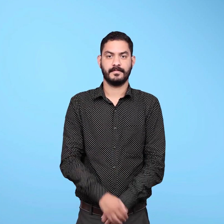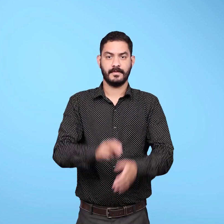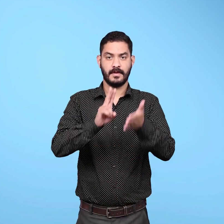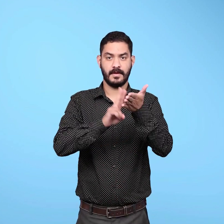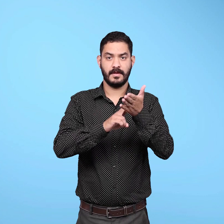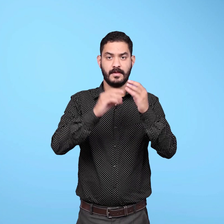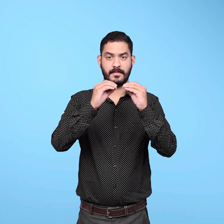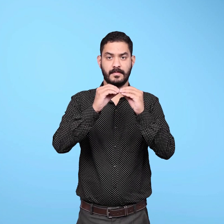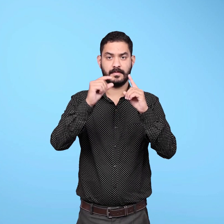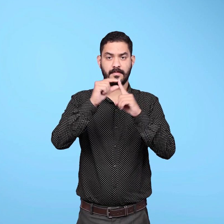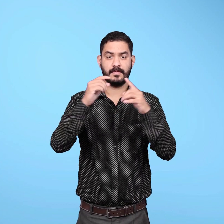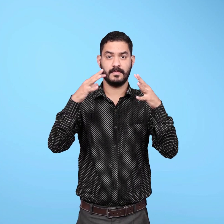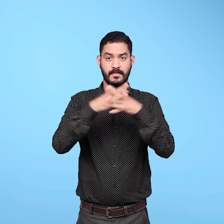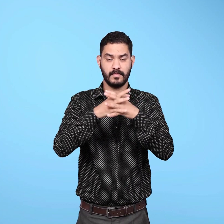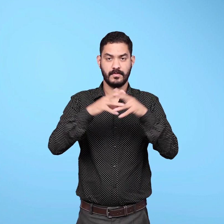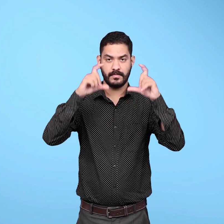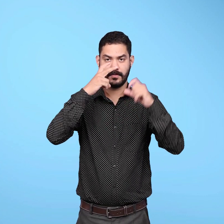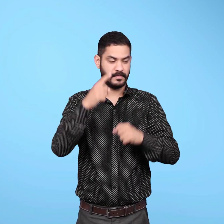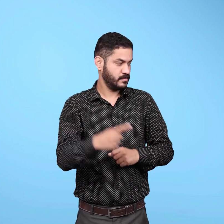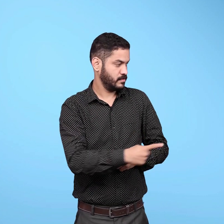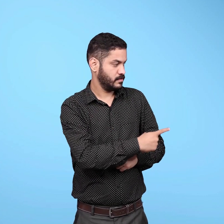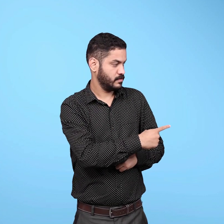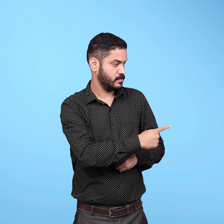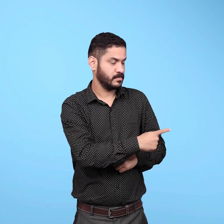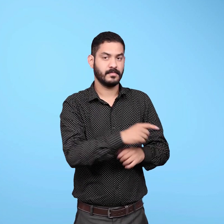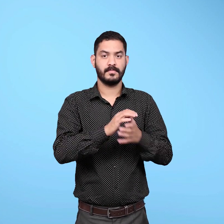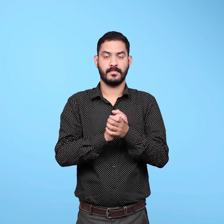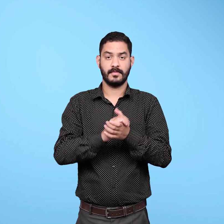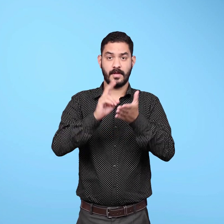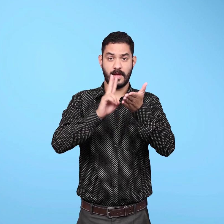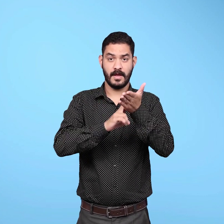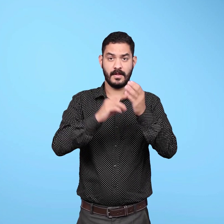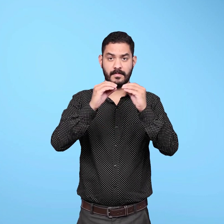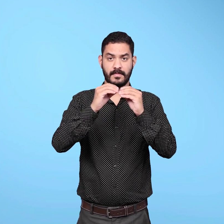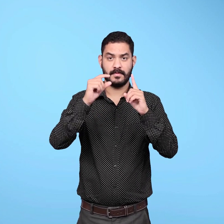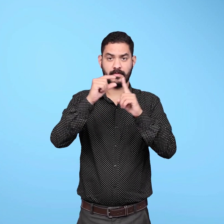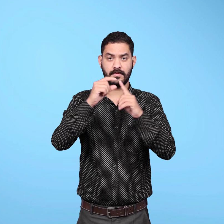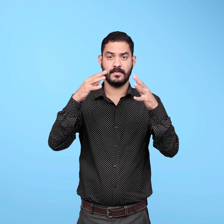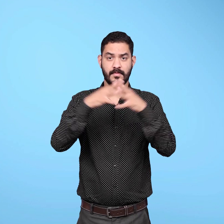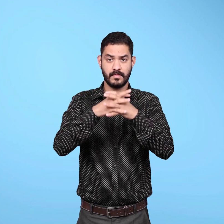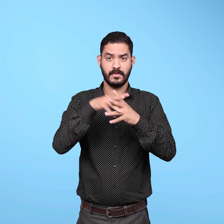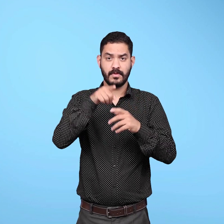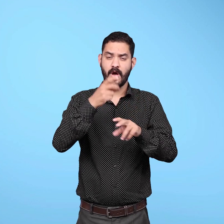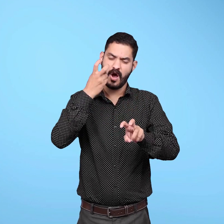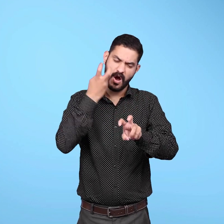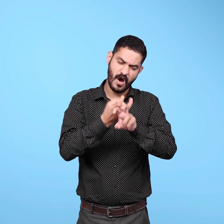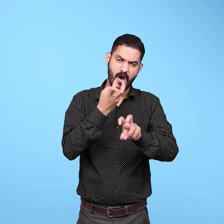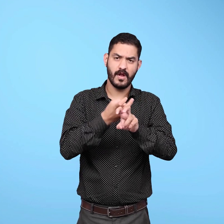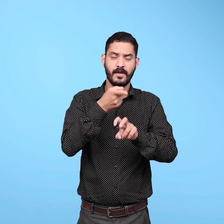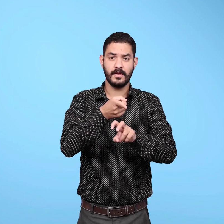Northern Black Polished Ware, NBPW. NBPW is a hard, wheel-made,